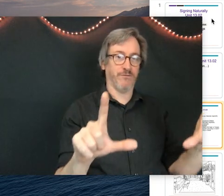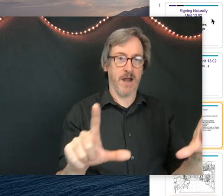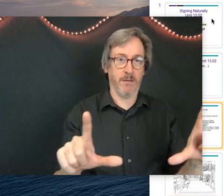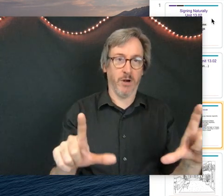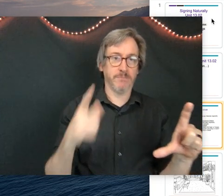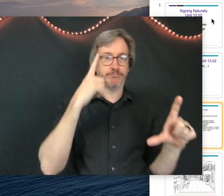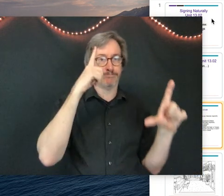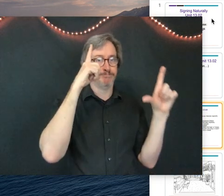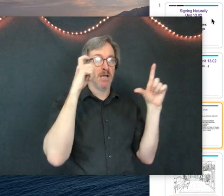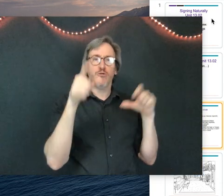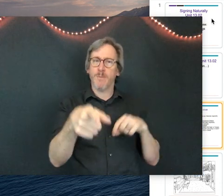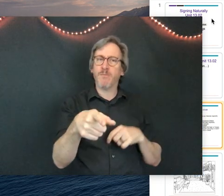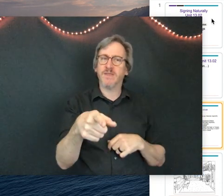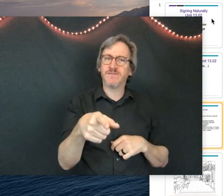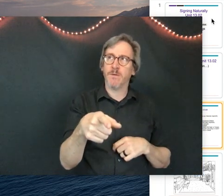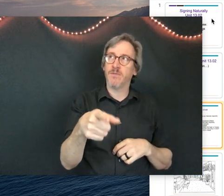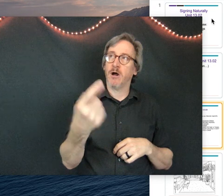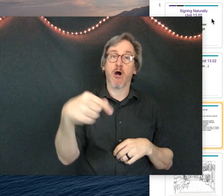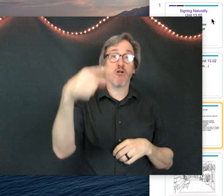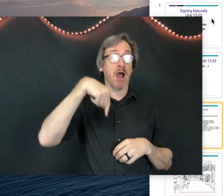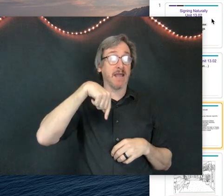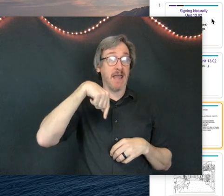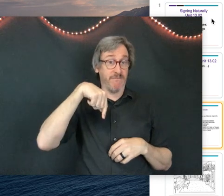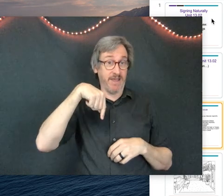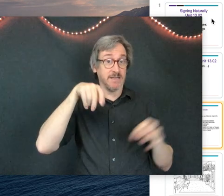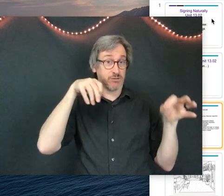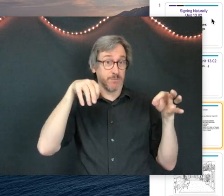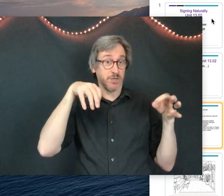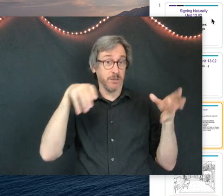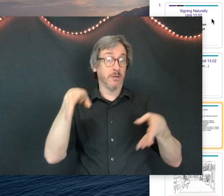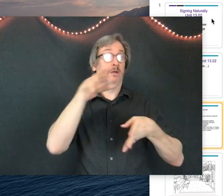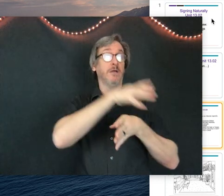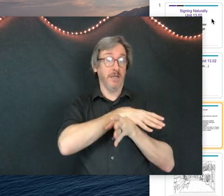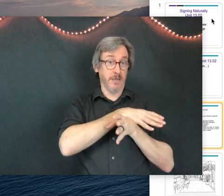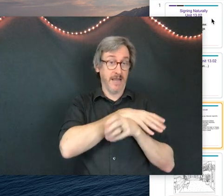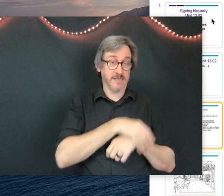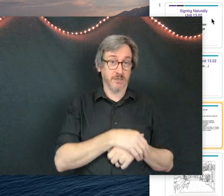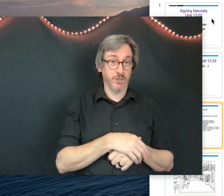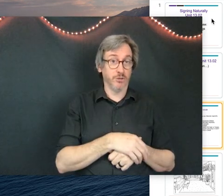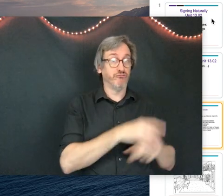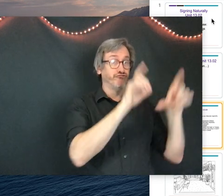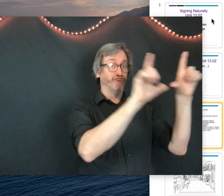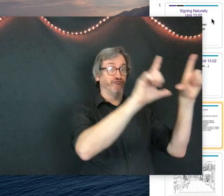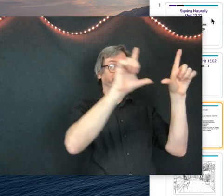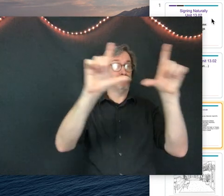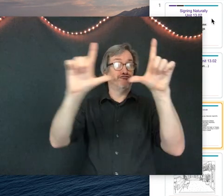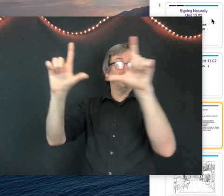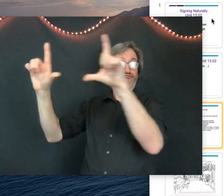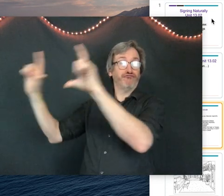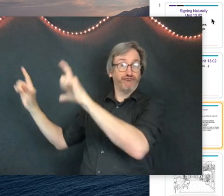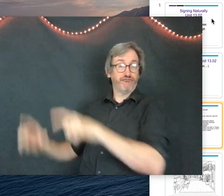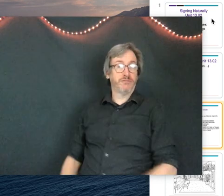So here's the frame, right? Remember this from the Hard Rock Cafe description in ASL2.